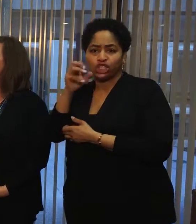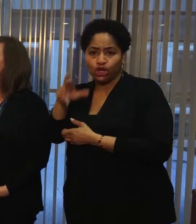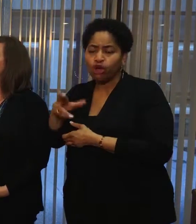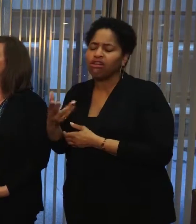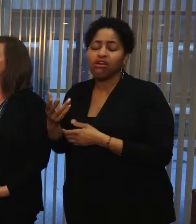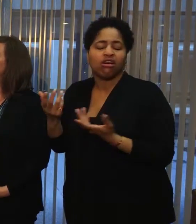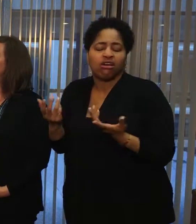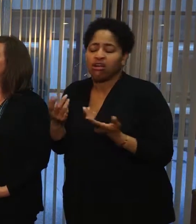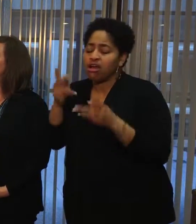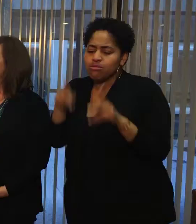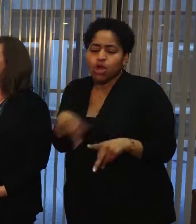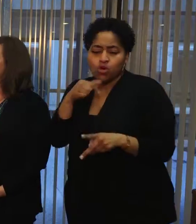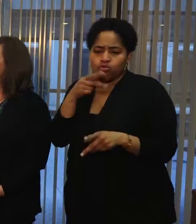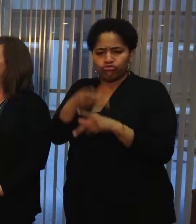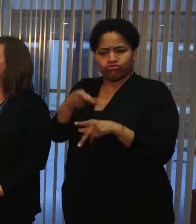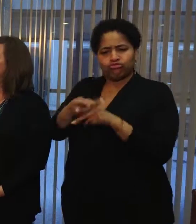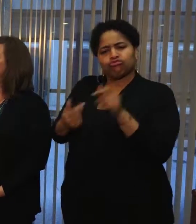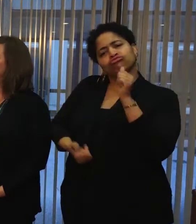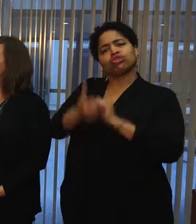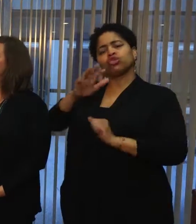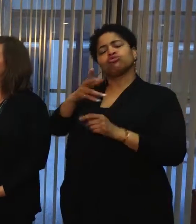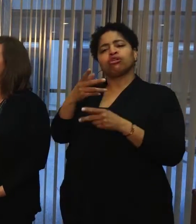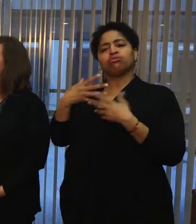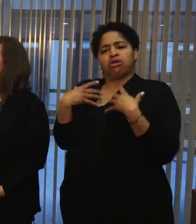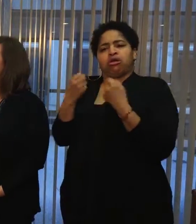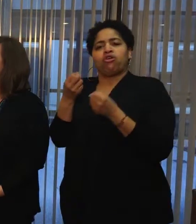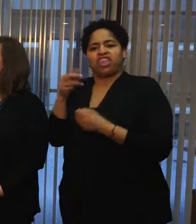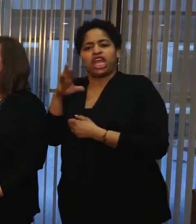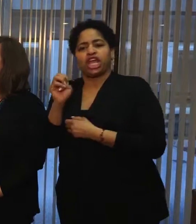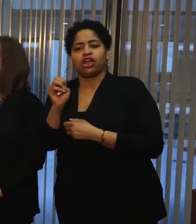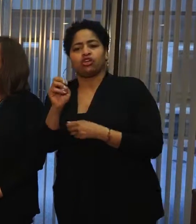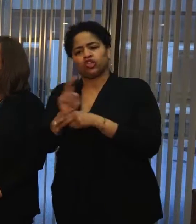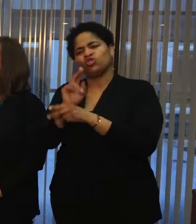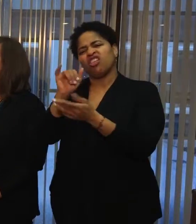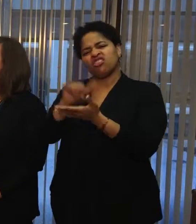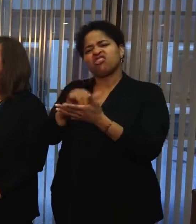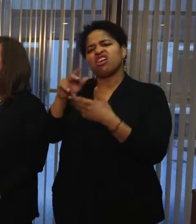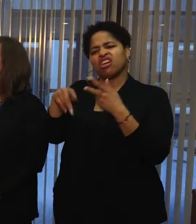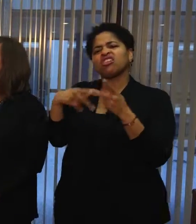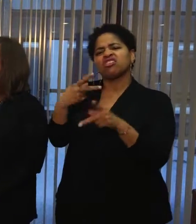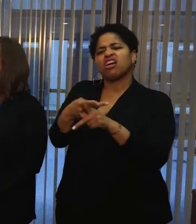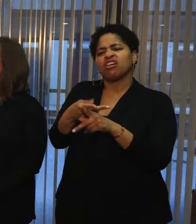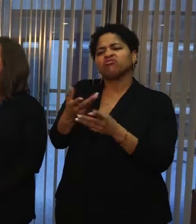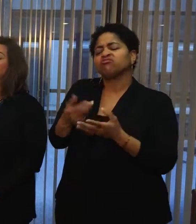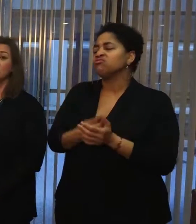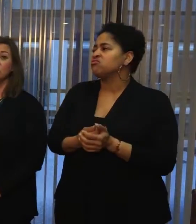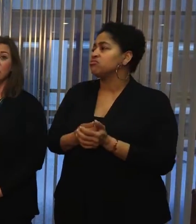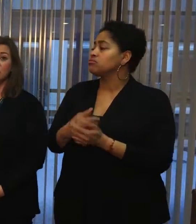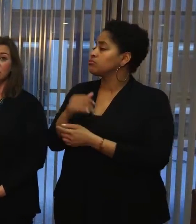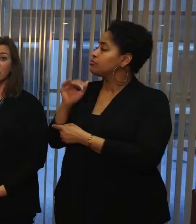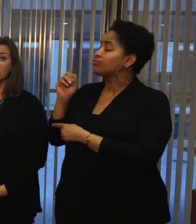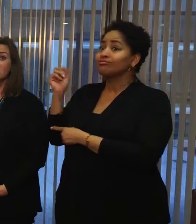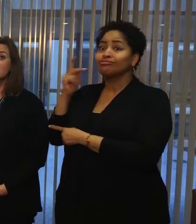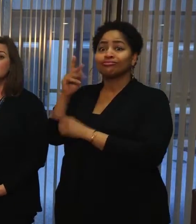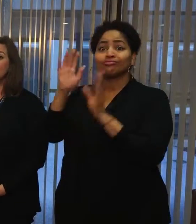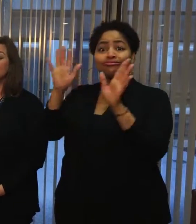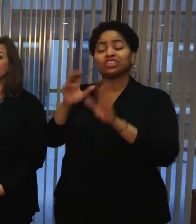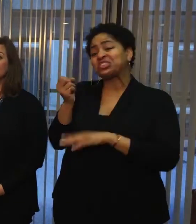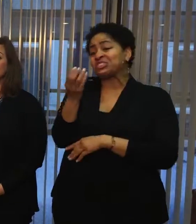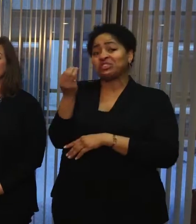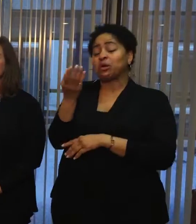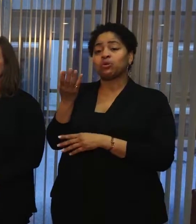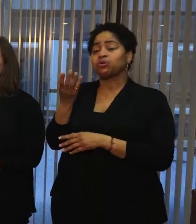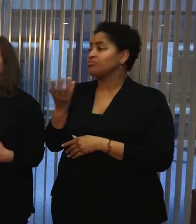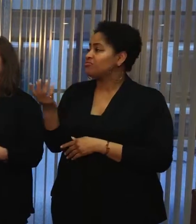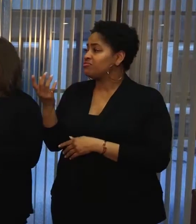that person you see that takes care of most of your care. We're using that sort of nomenclature for. Okay, wonderful.